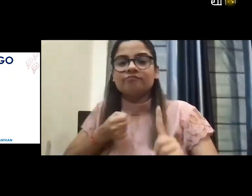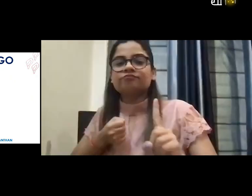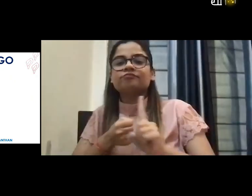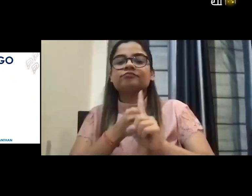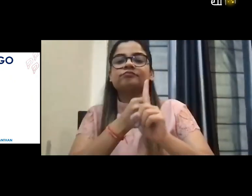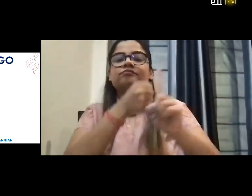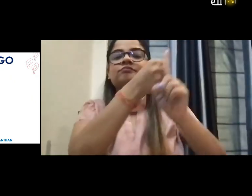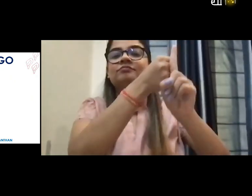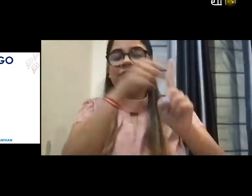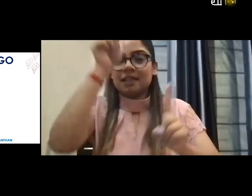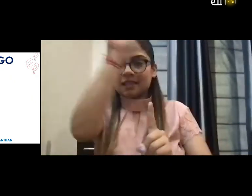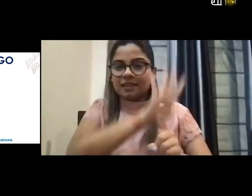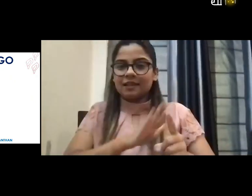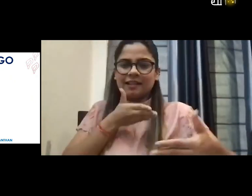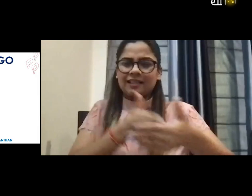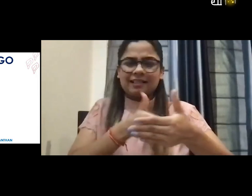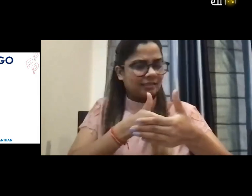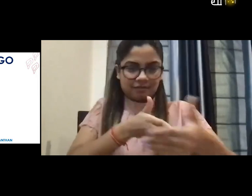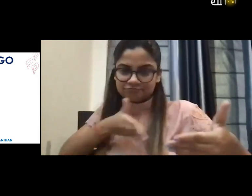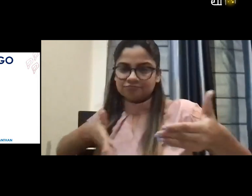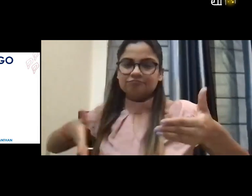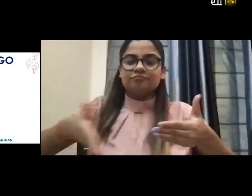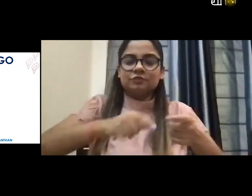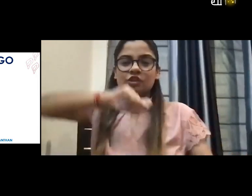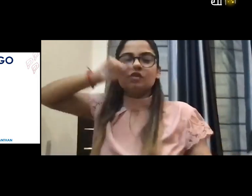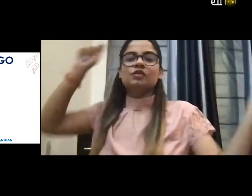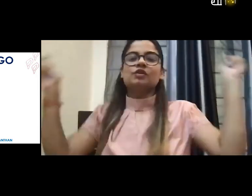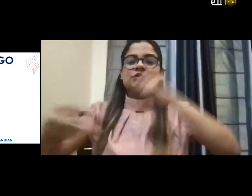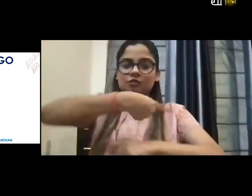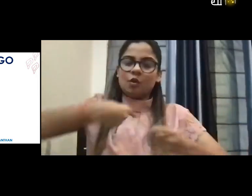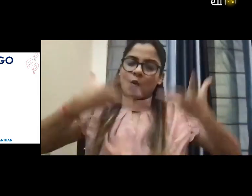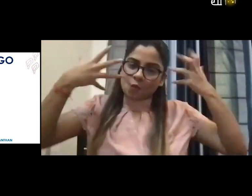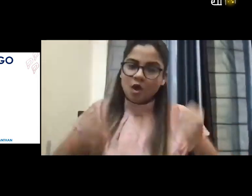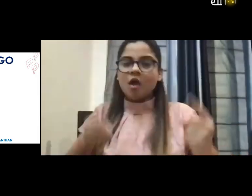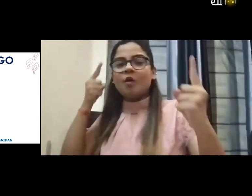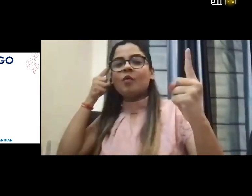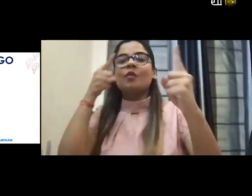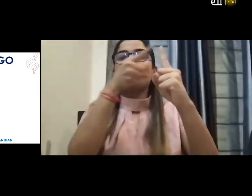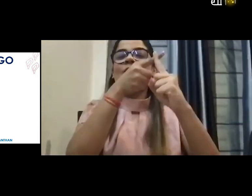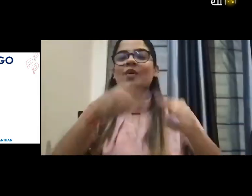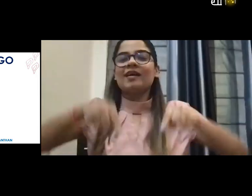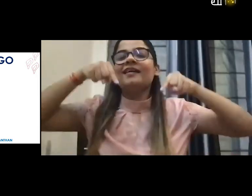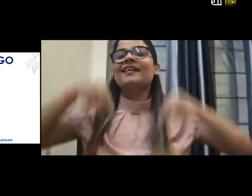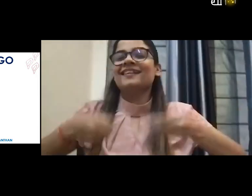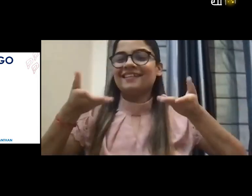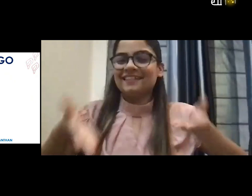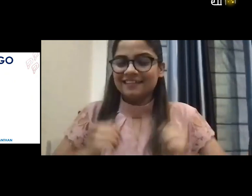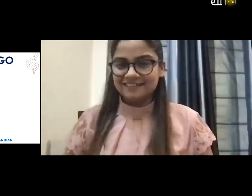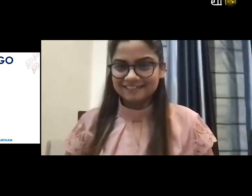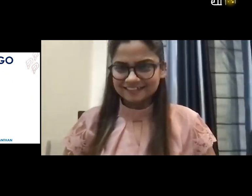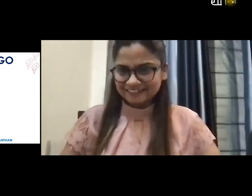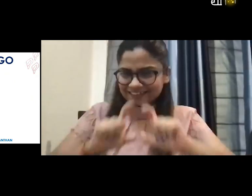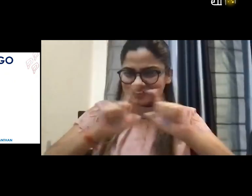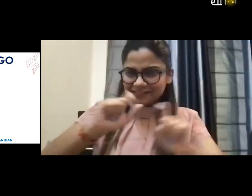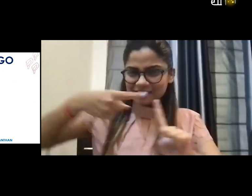have discussions and solutions for a greater impact across India. So we work for change. This is our aim,